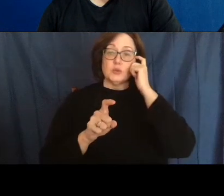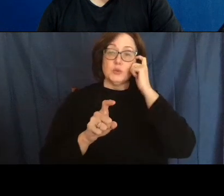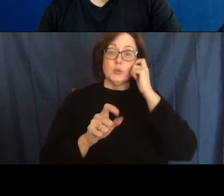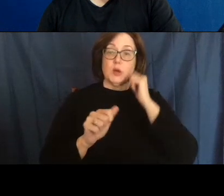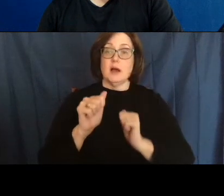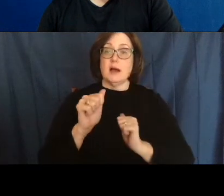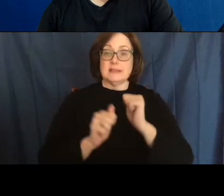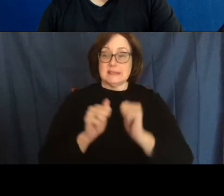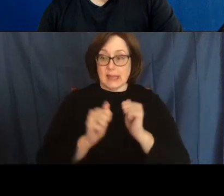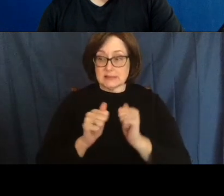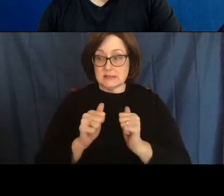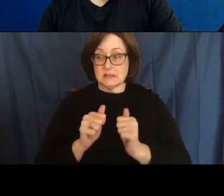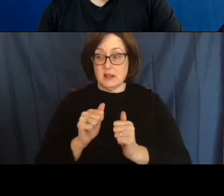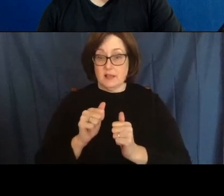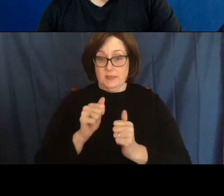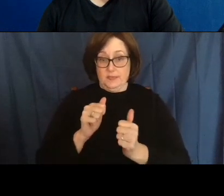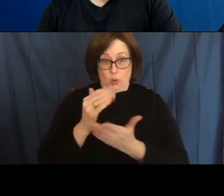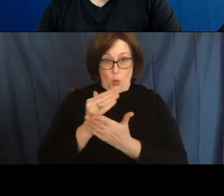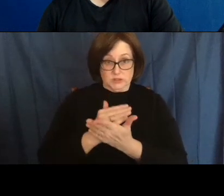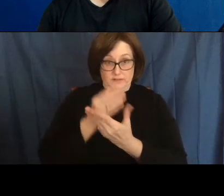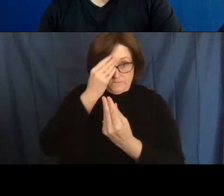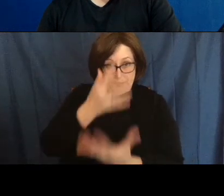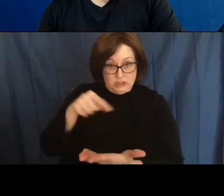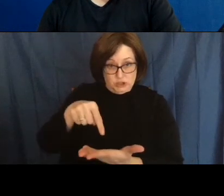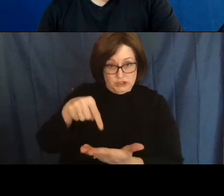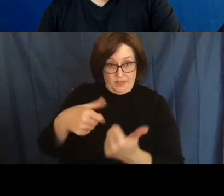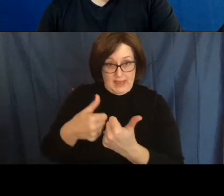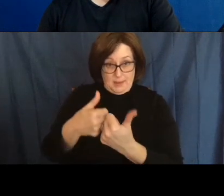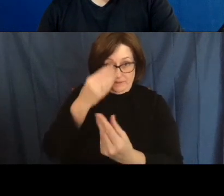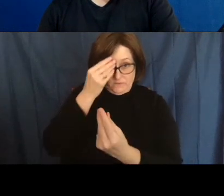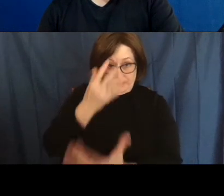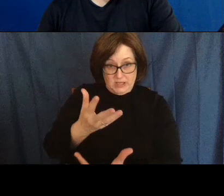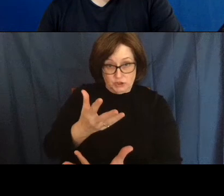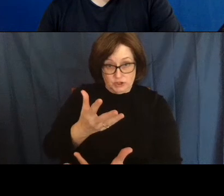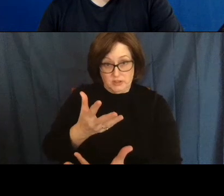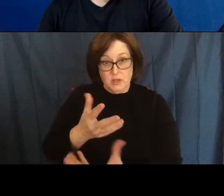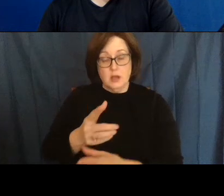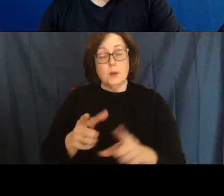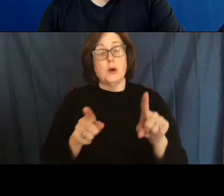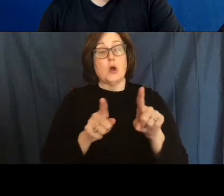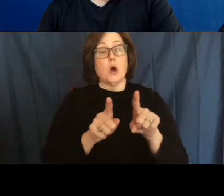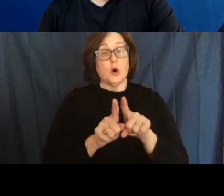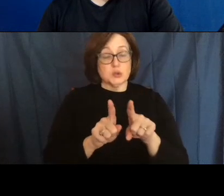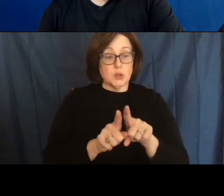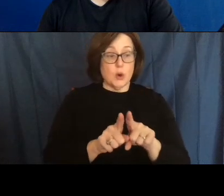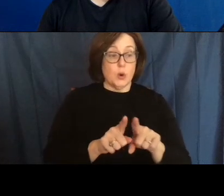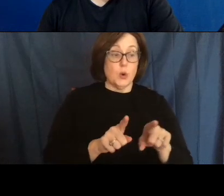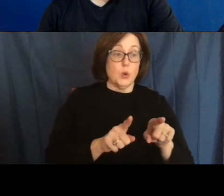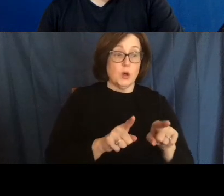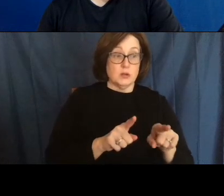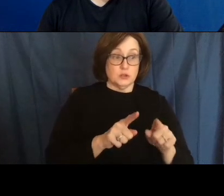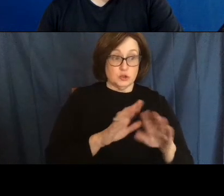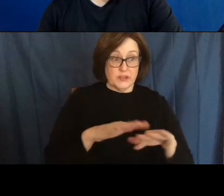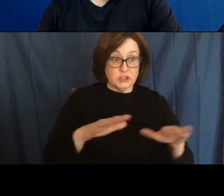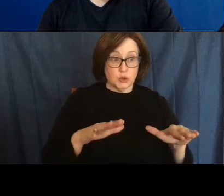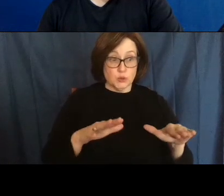the content in the game, you also have to understand how effective is the game at engaging children, and are